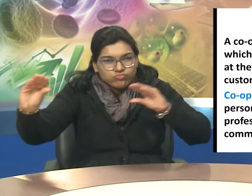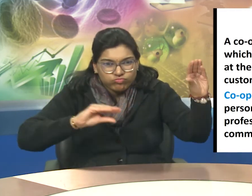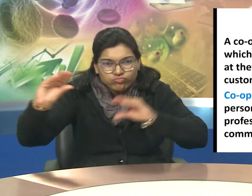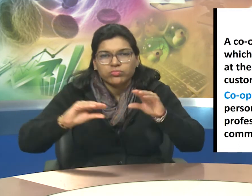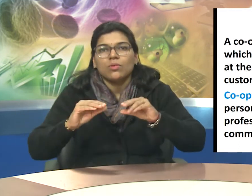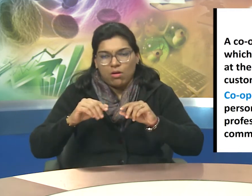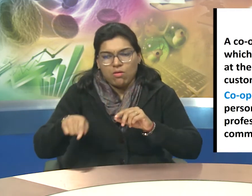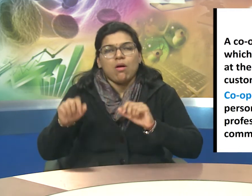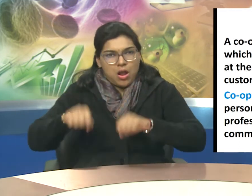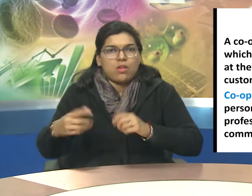for the local benefit.